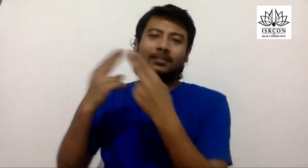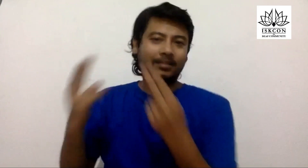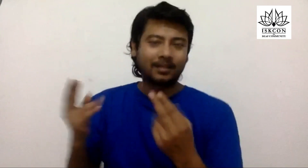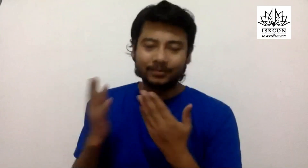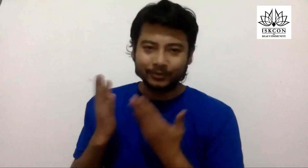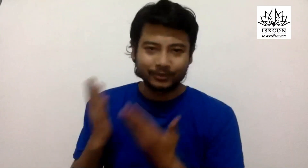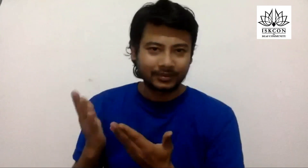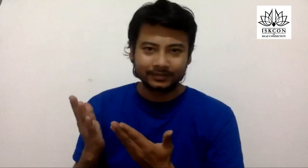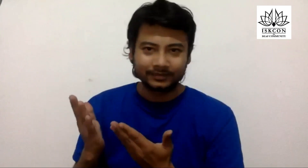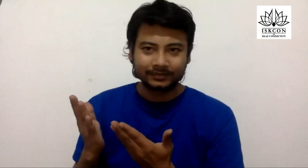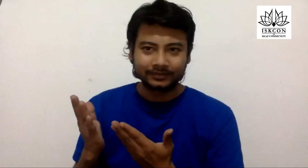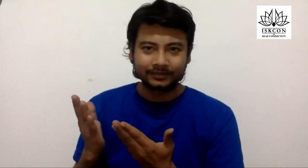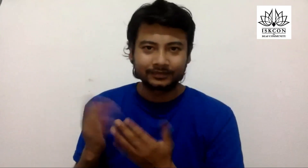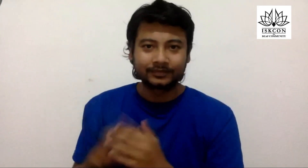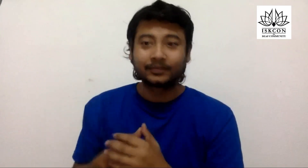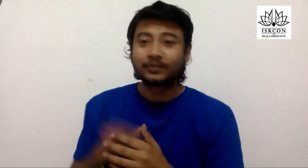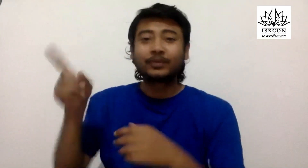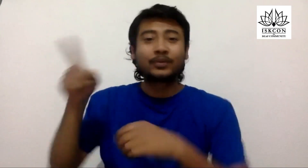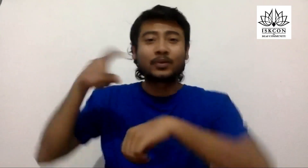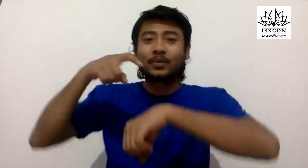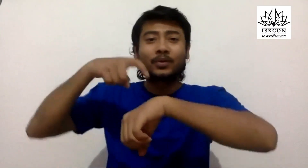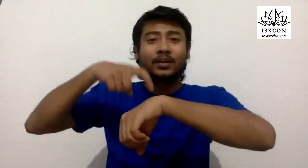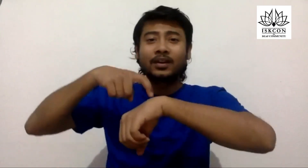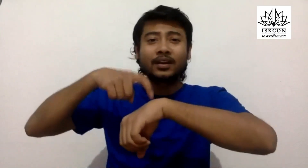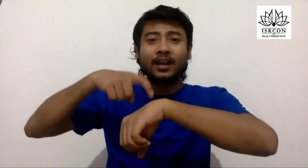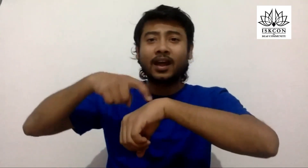O Anant, O Vishnu,